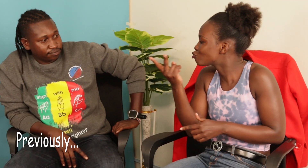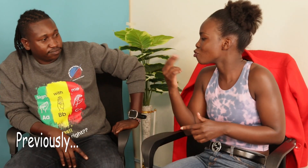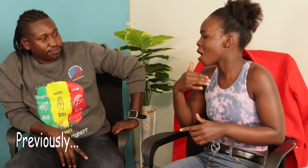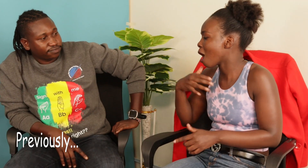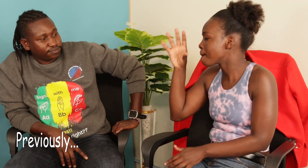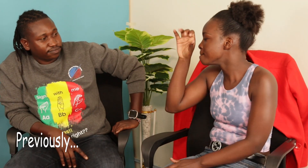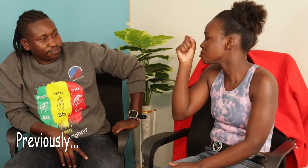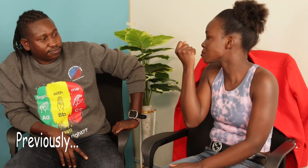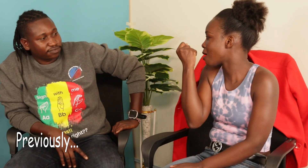Specifically,